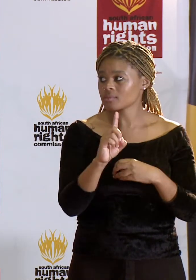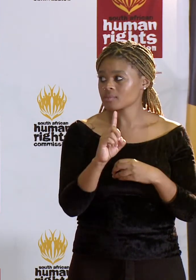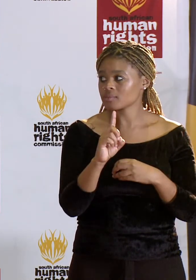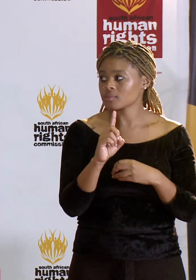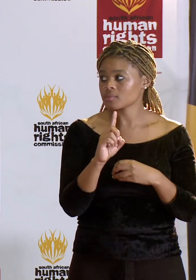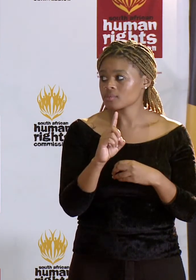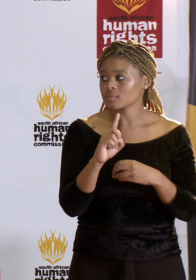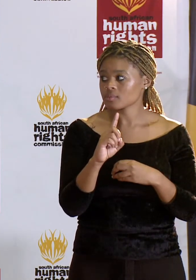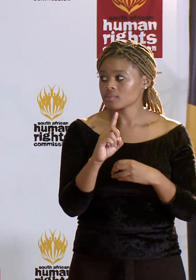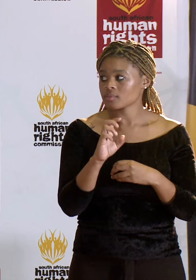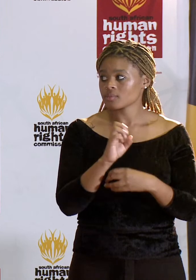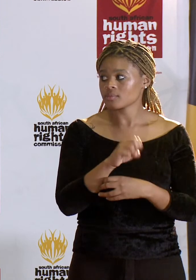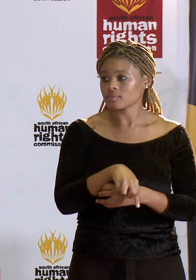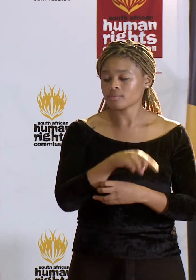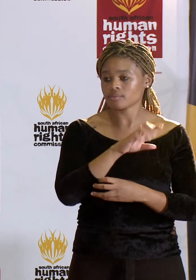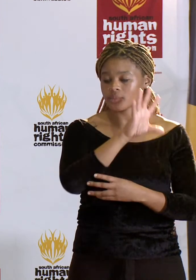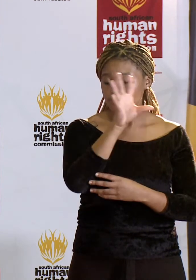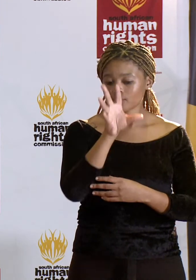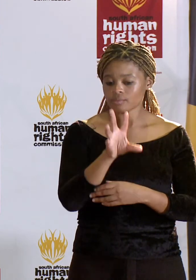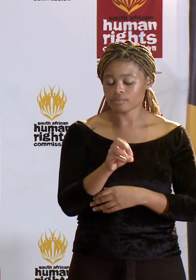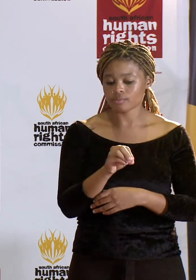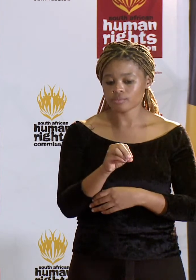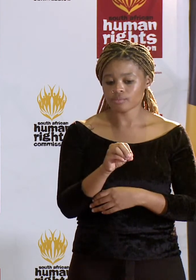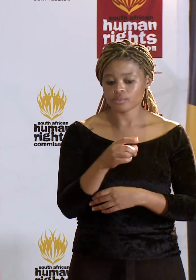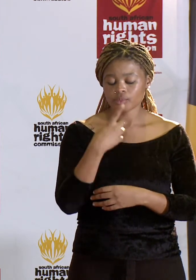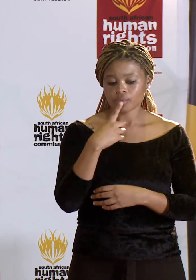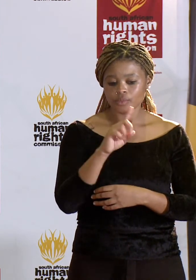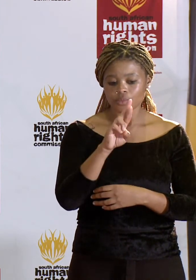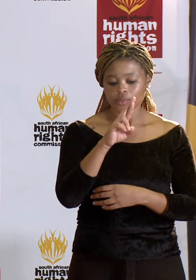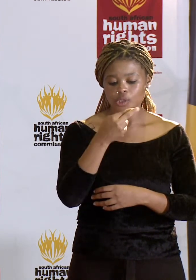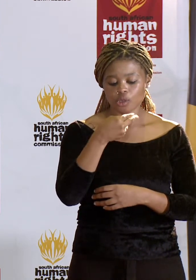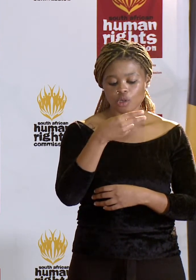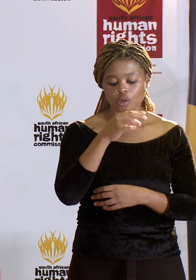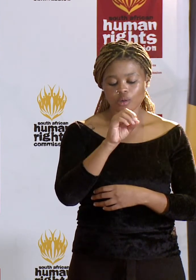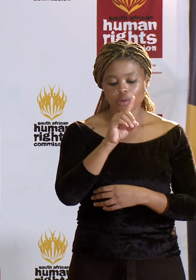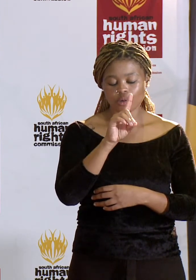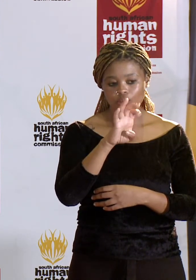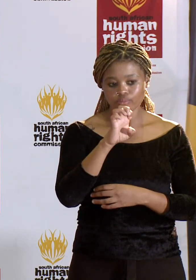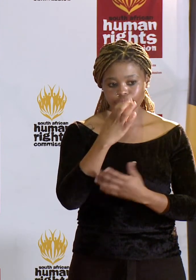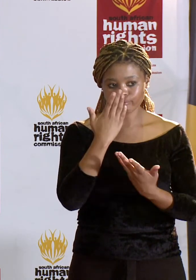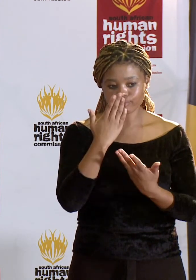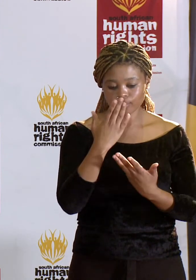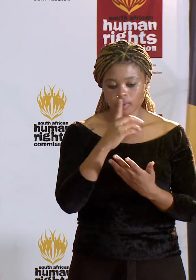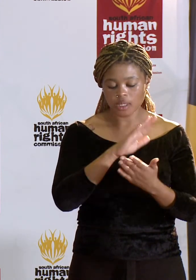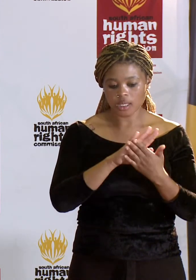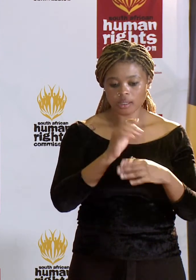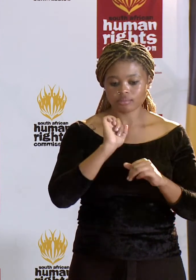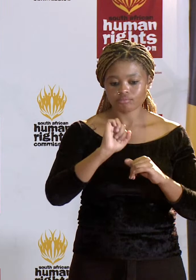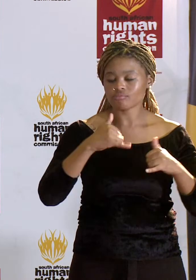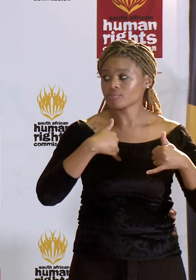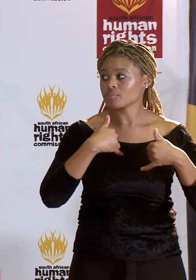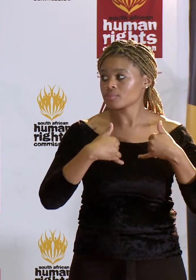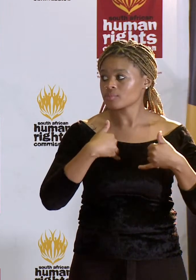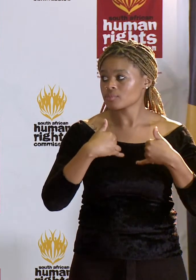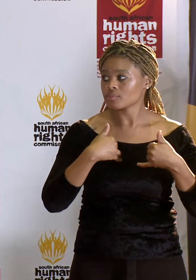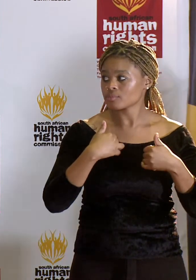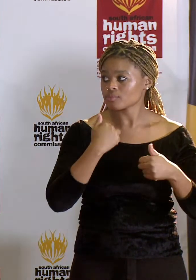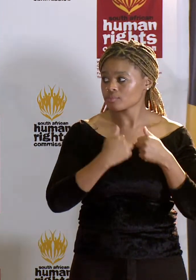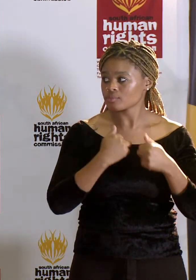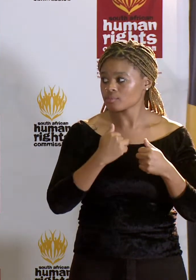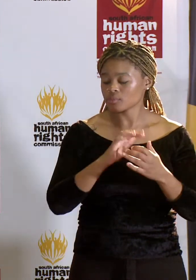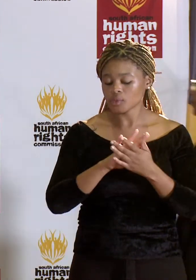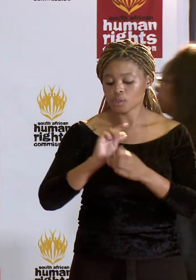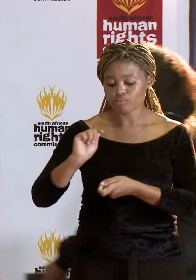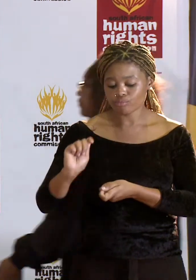Media Monitoring Africa. He is a Rhodes University alumni, and in his spare time enjoys road running,